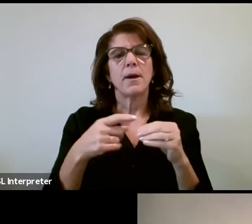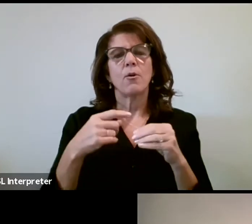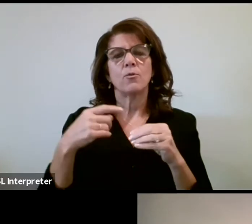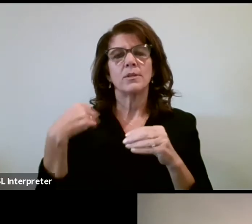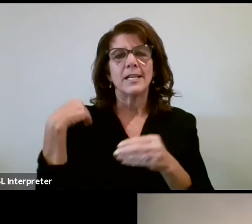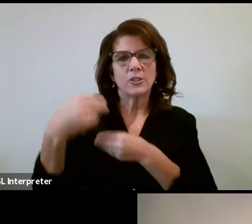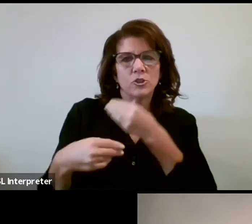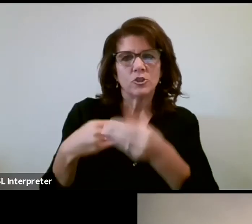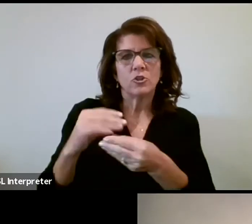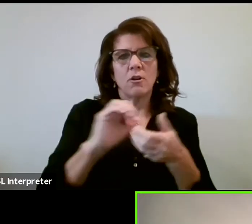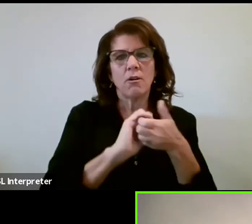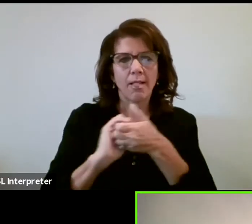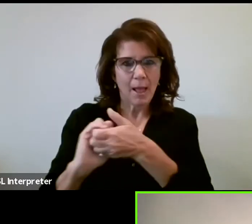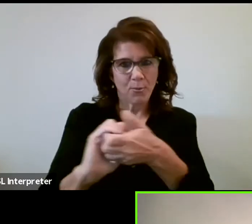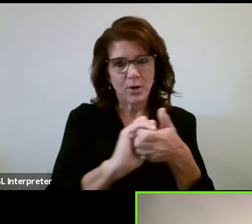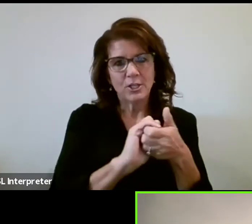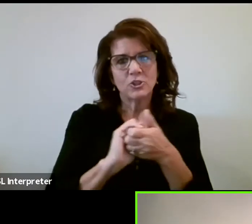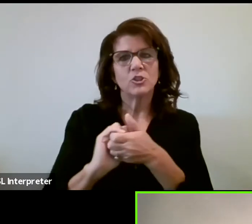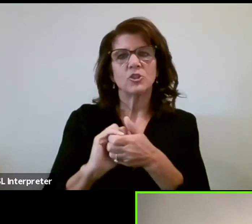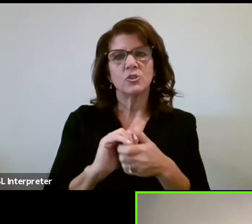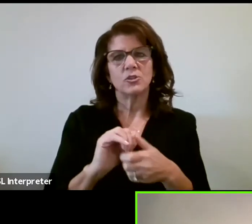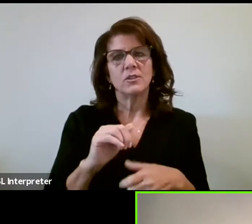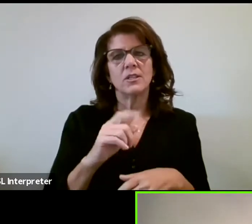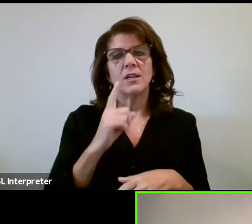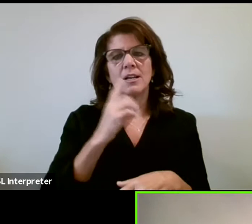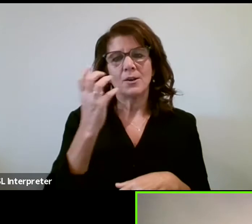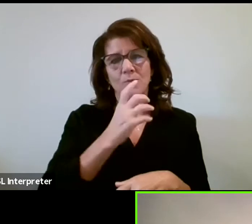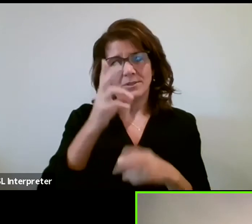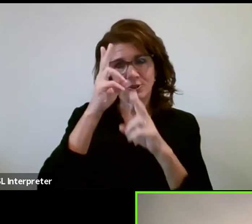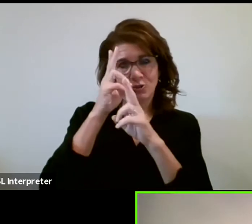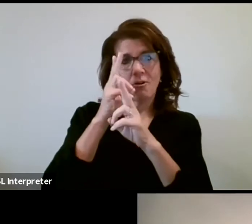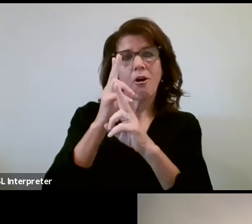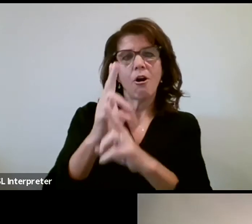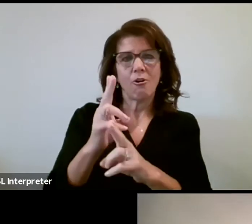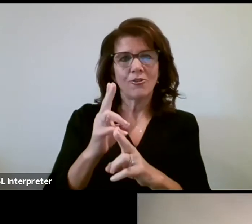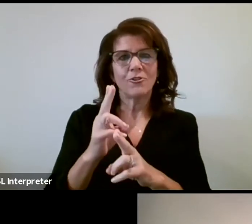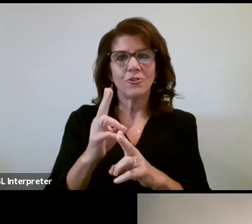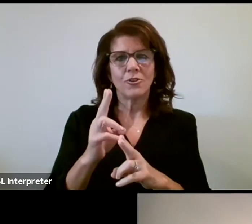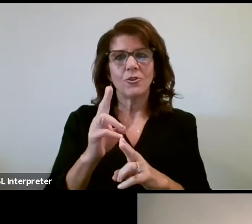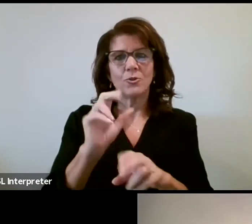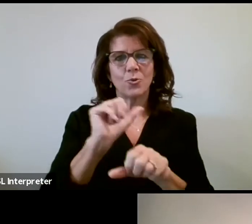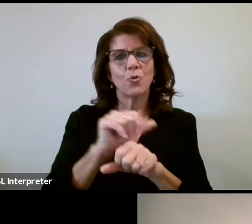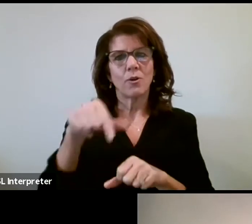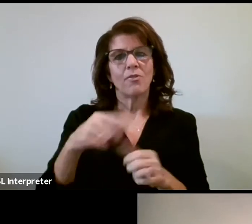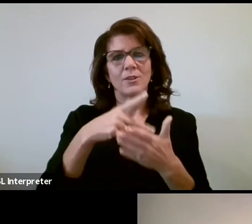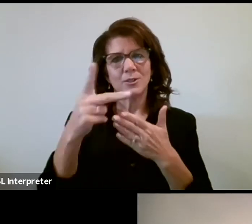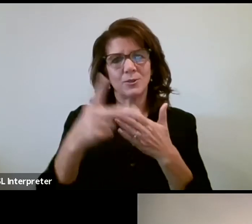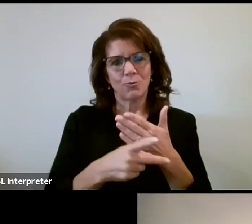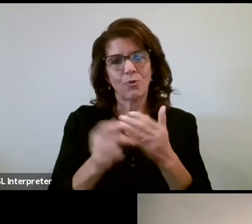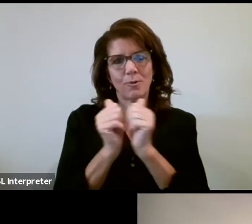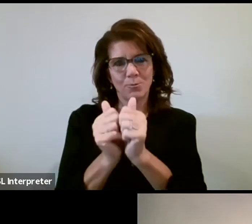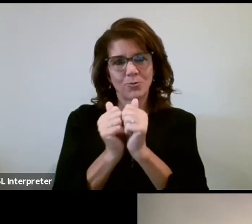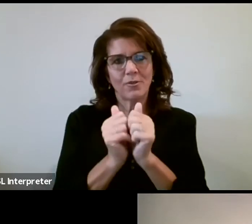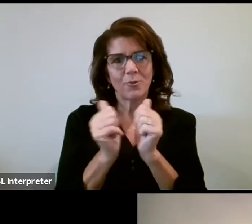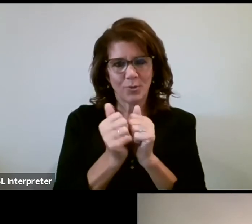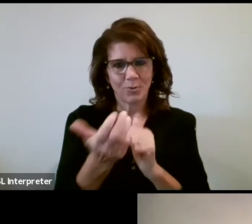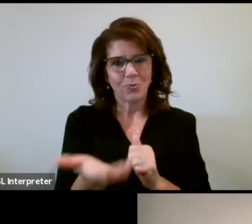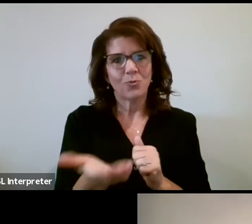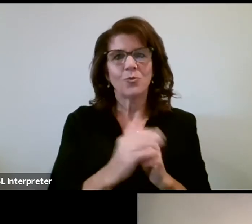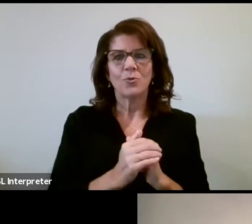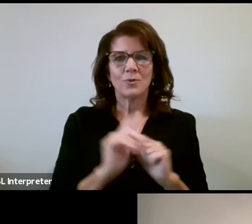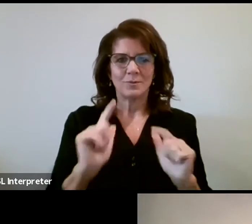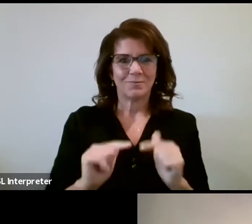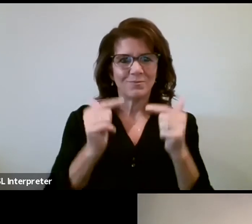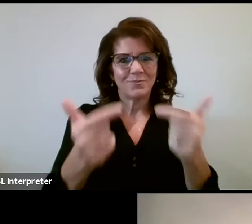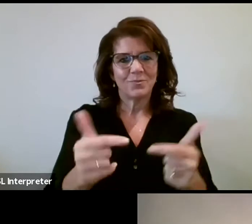intergenerational collaboration. It was such an honor to work on this program with you. So over to